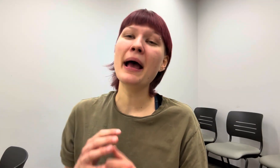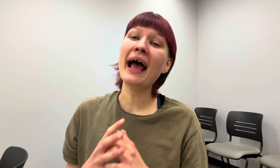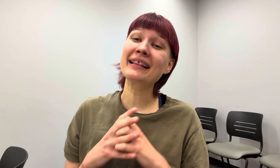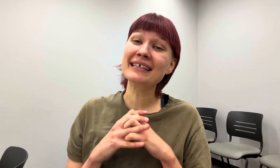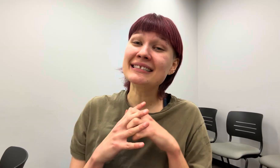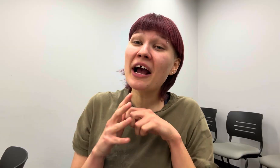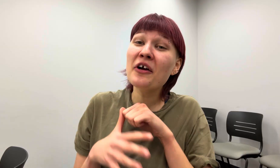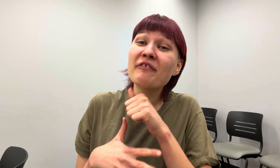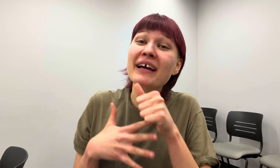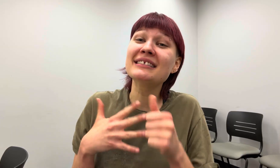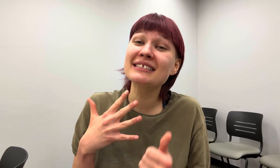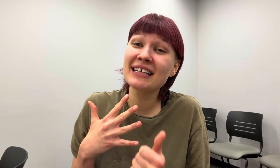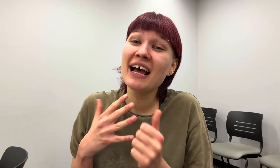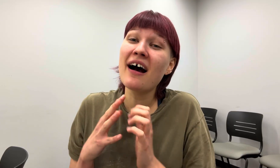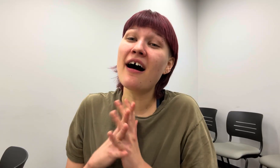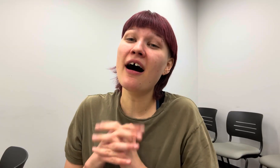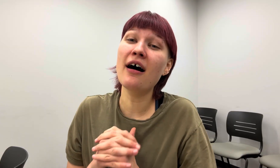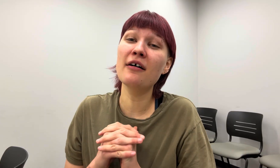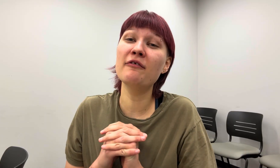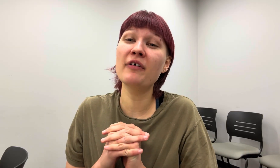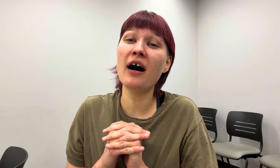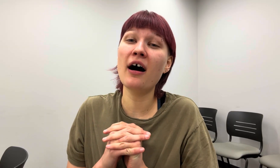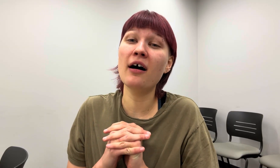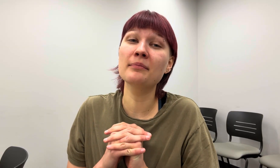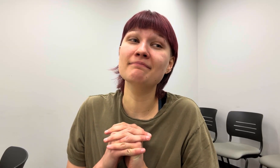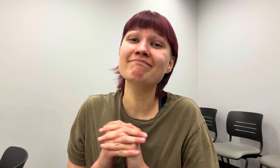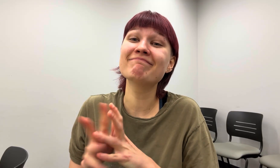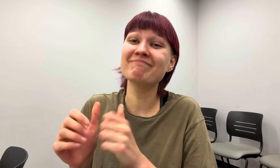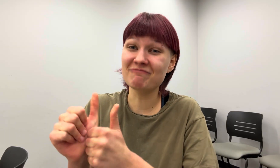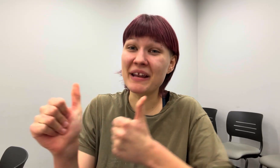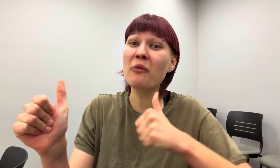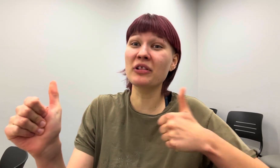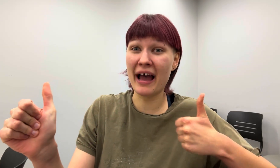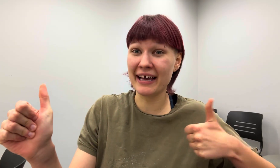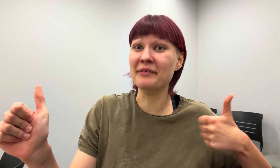at the sacrifice of, now we're lagging.